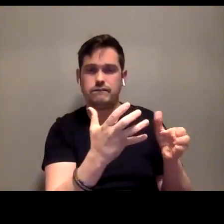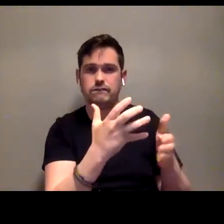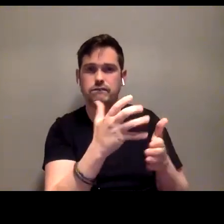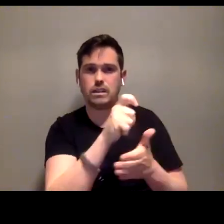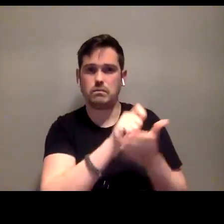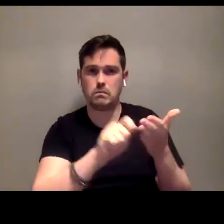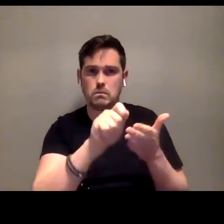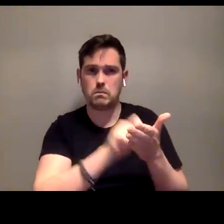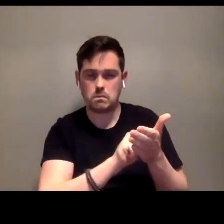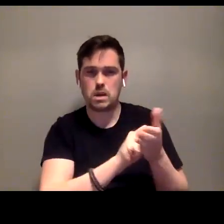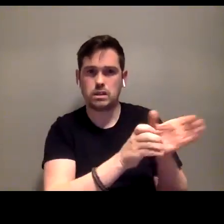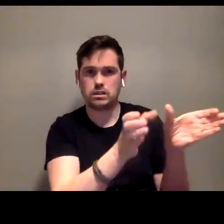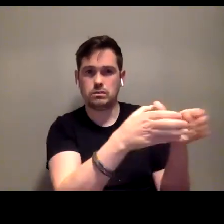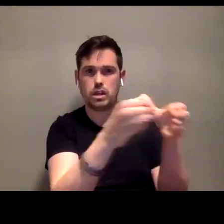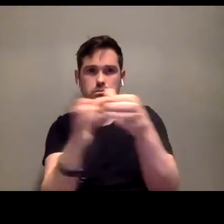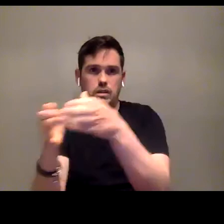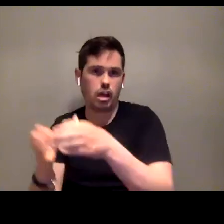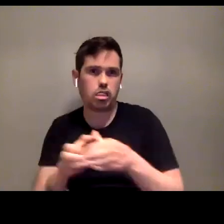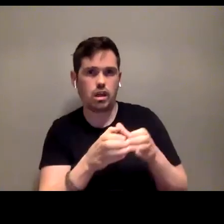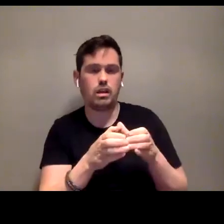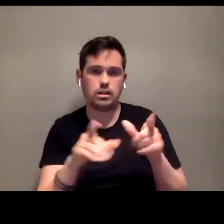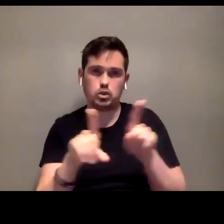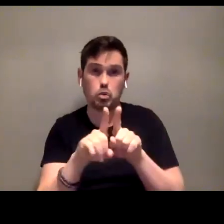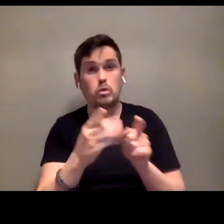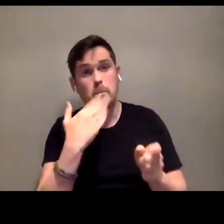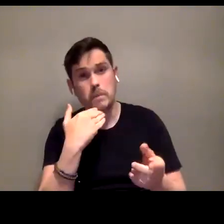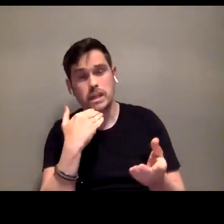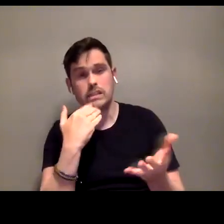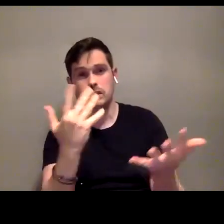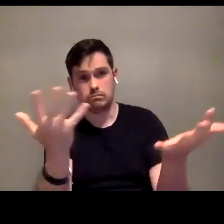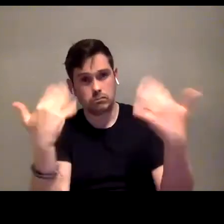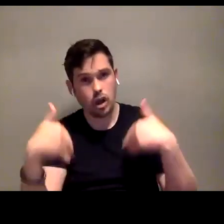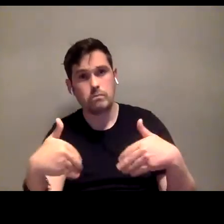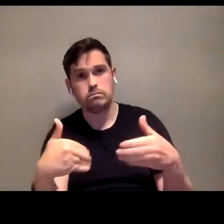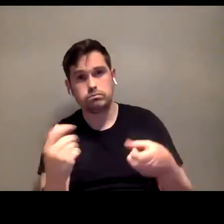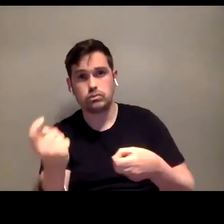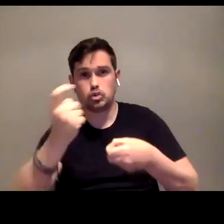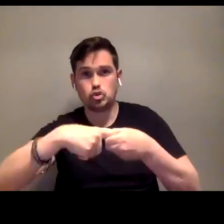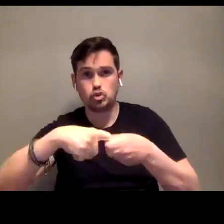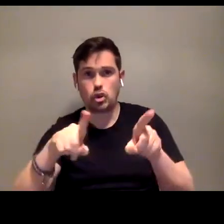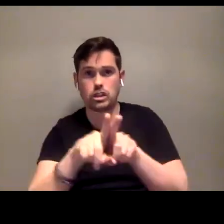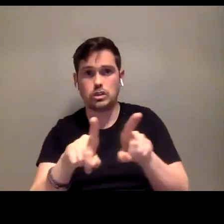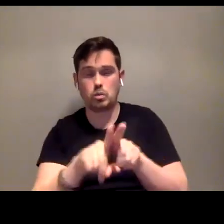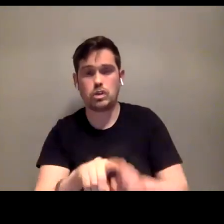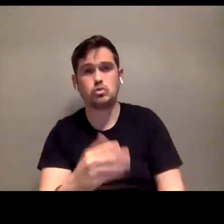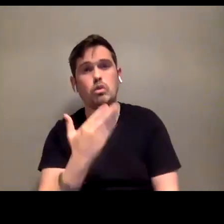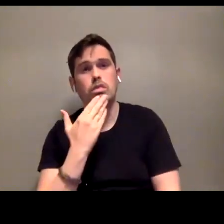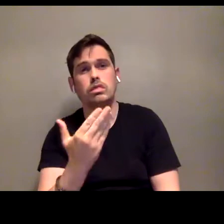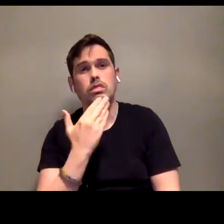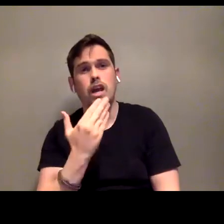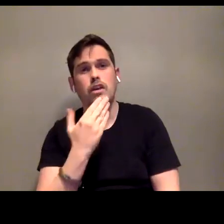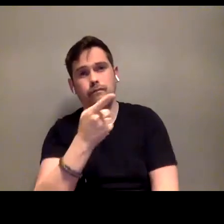second. Please do join us for that as well. And thank you so much for having us and making a space for the health voice to be